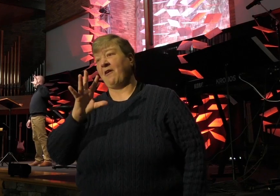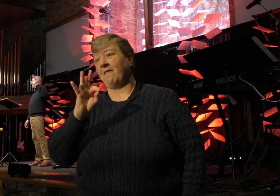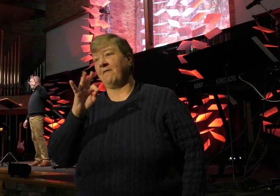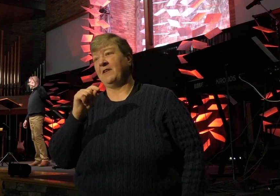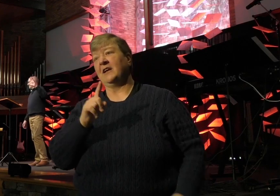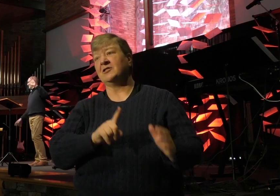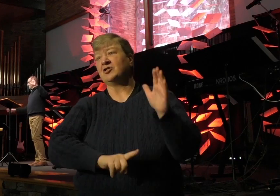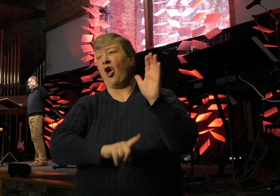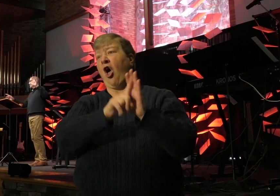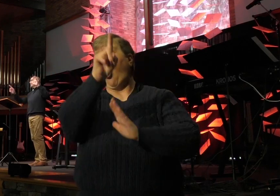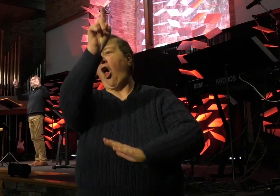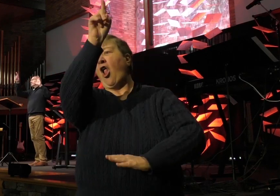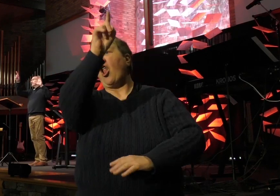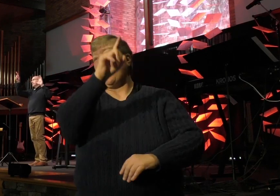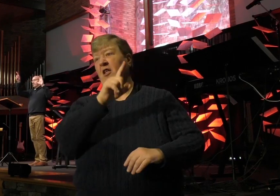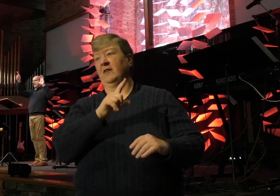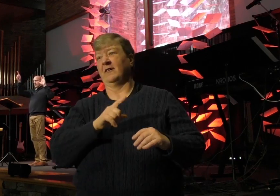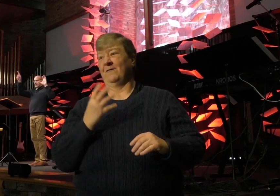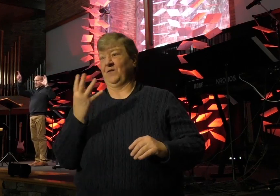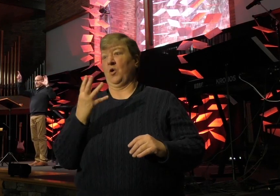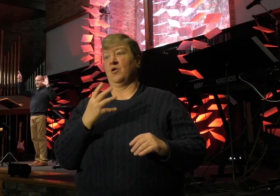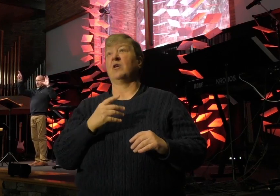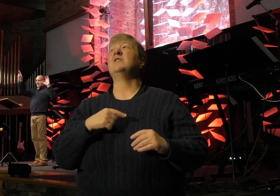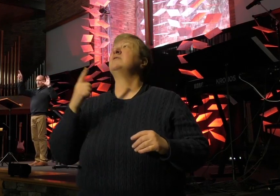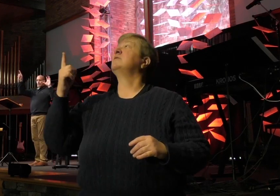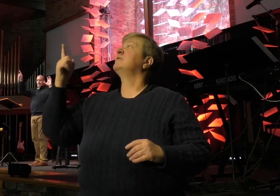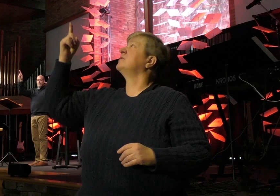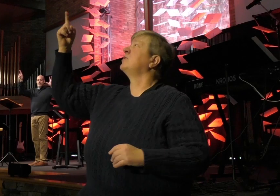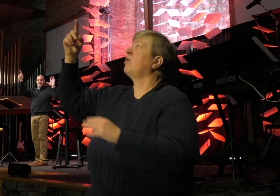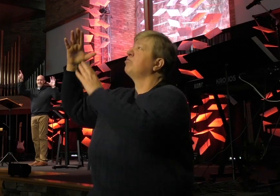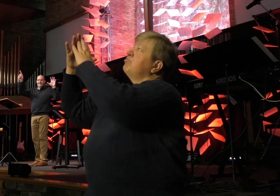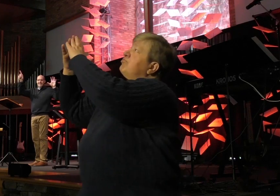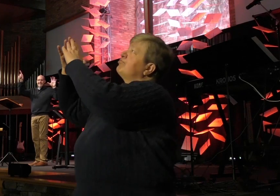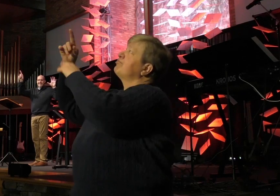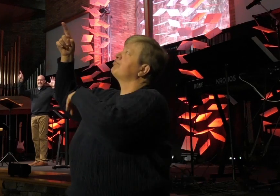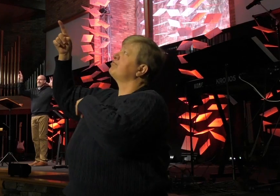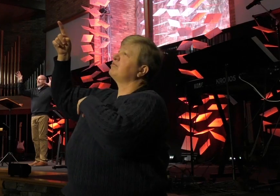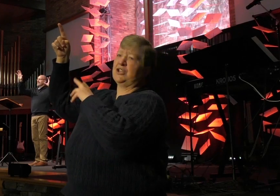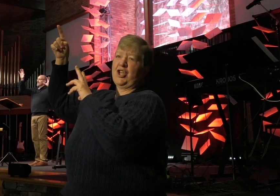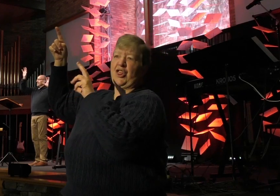feet tall. Just so you know, the peak of the ceiling is a little over 30 feet.